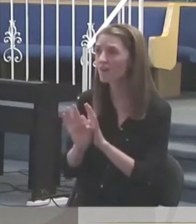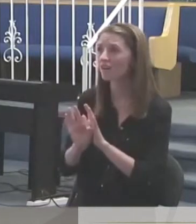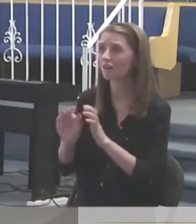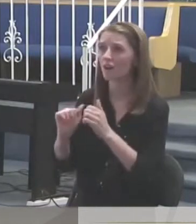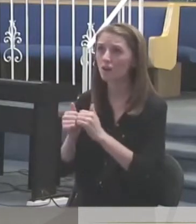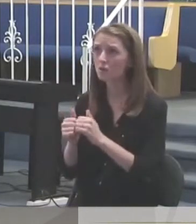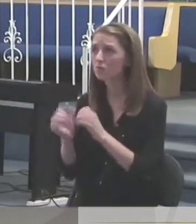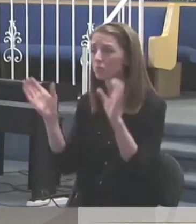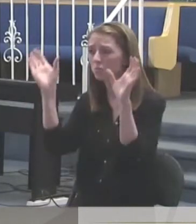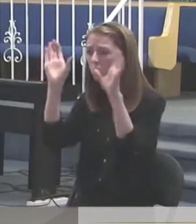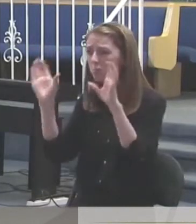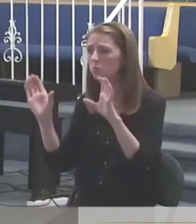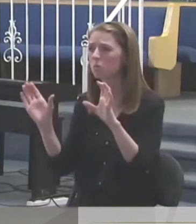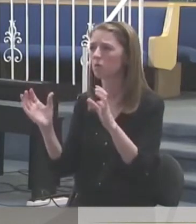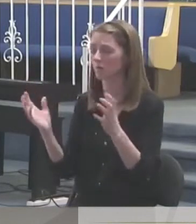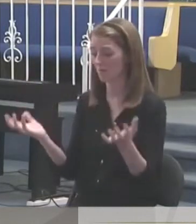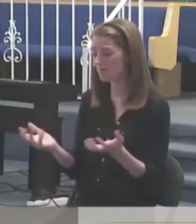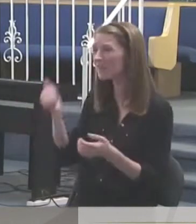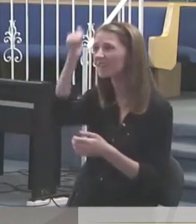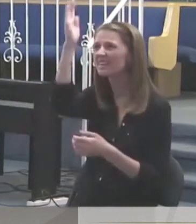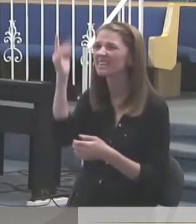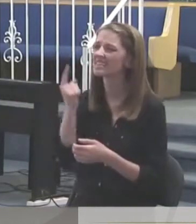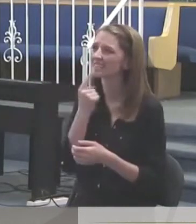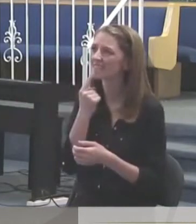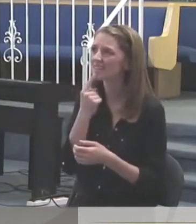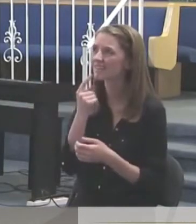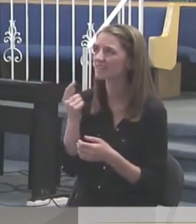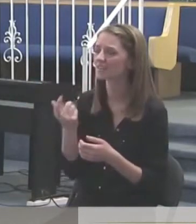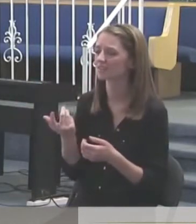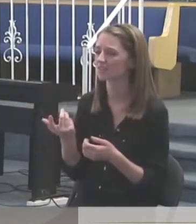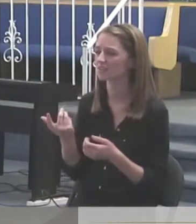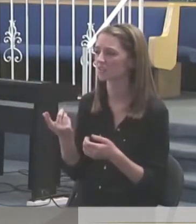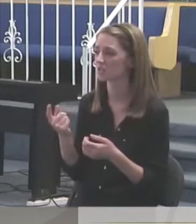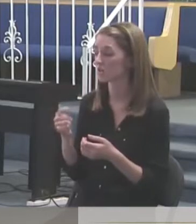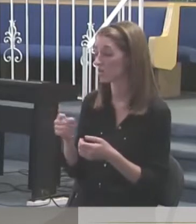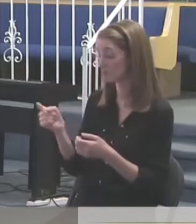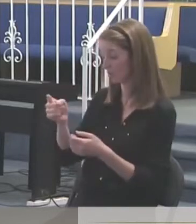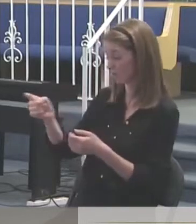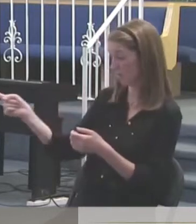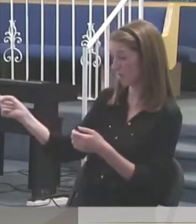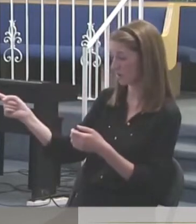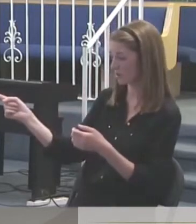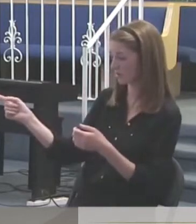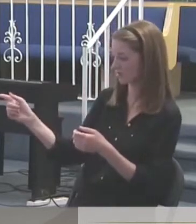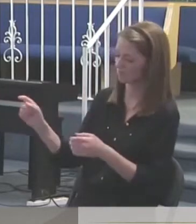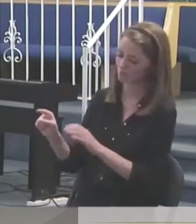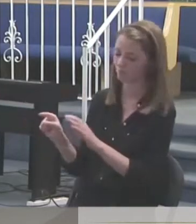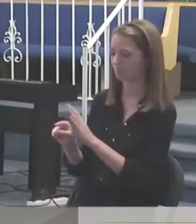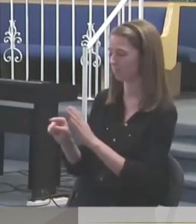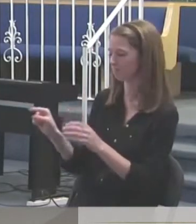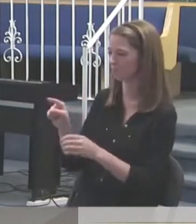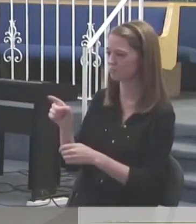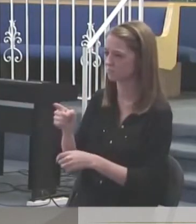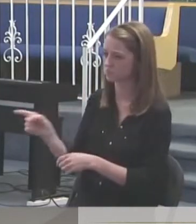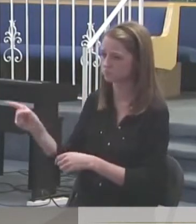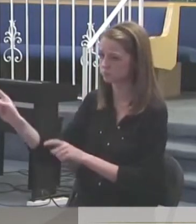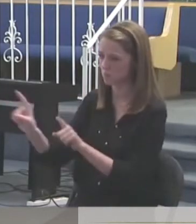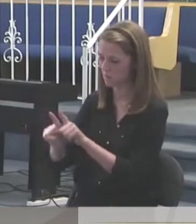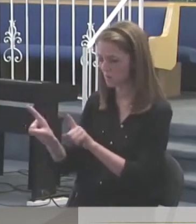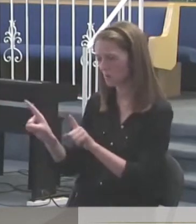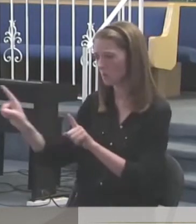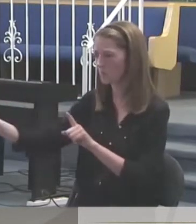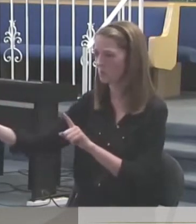and ask, what about what God says about it? You just did what you wanted to do. And